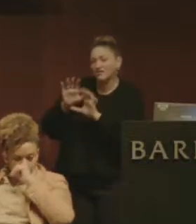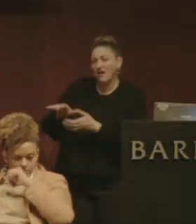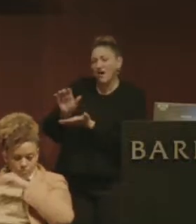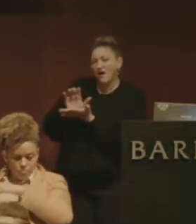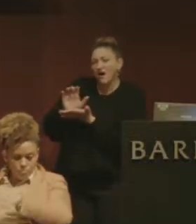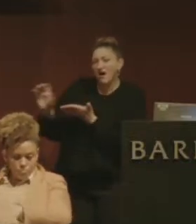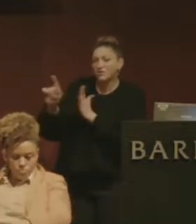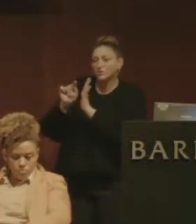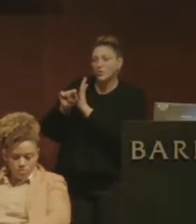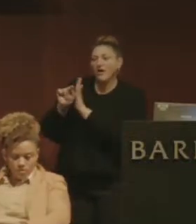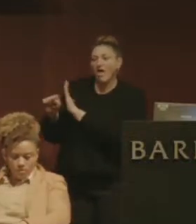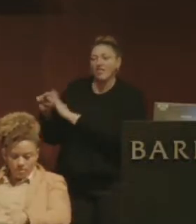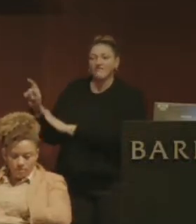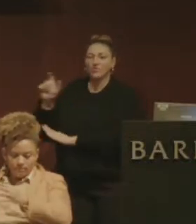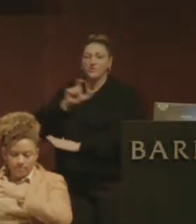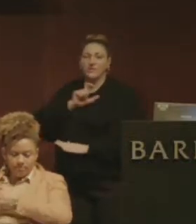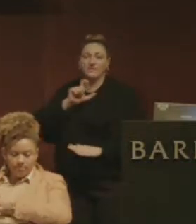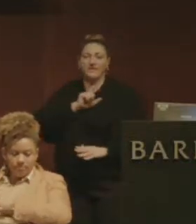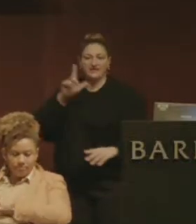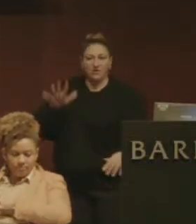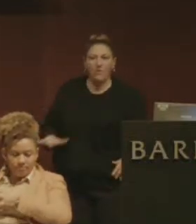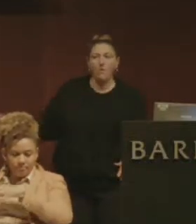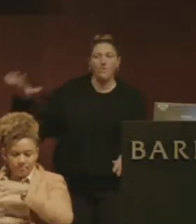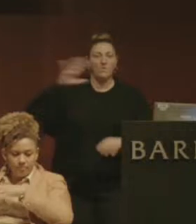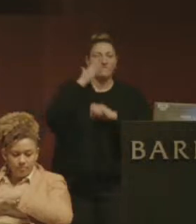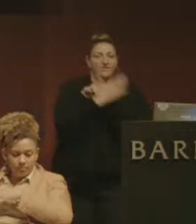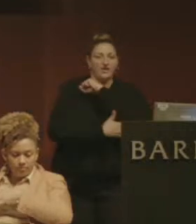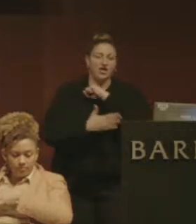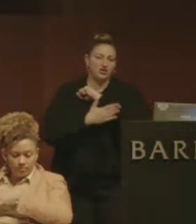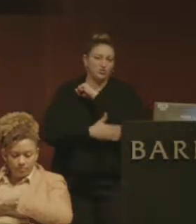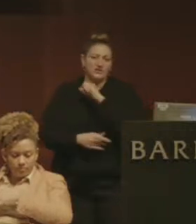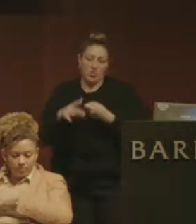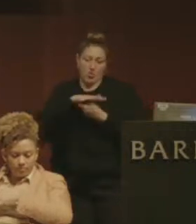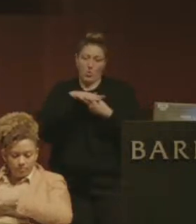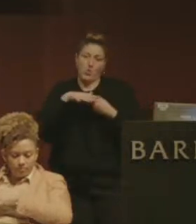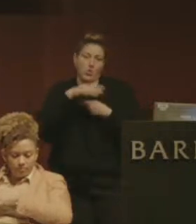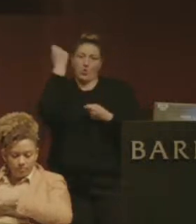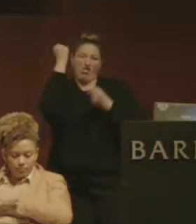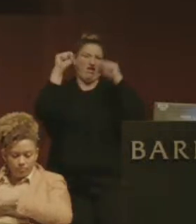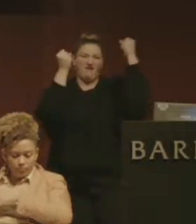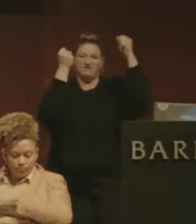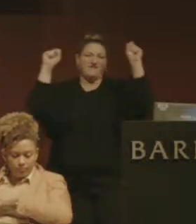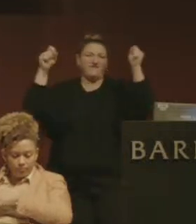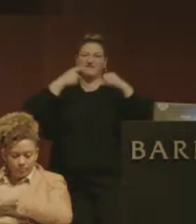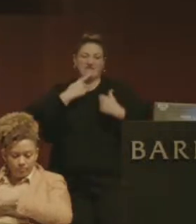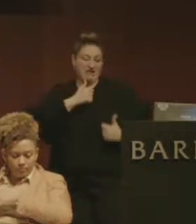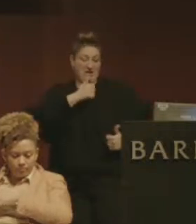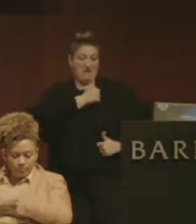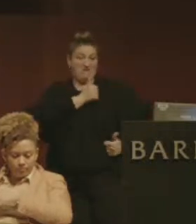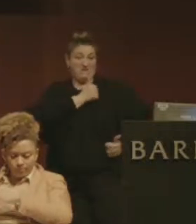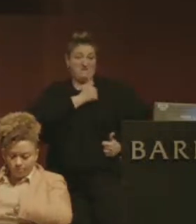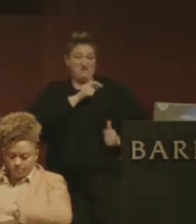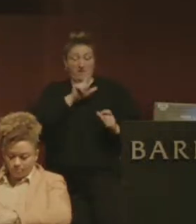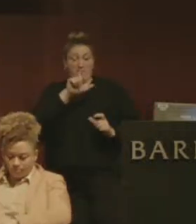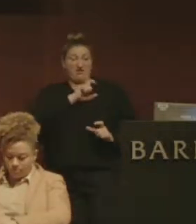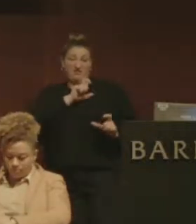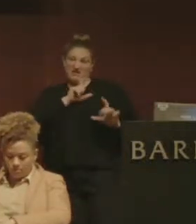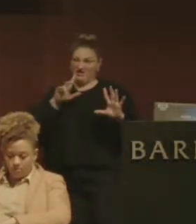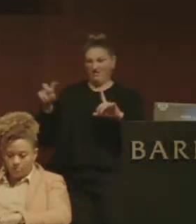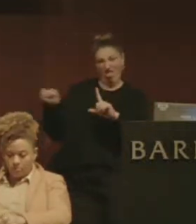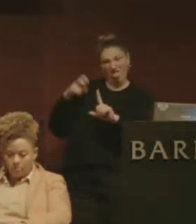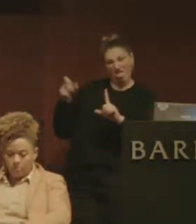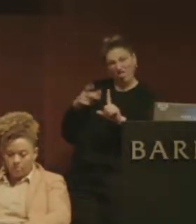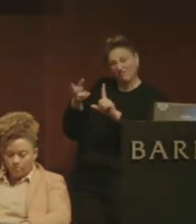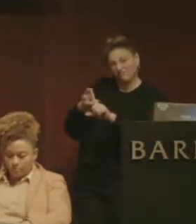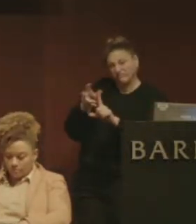people by the police throughout the country, unquote. Local activists have described the militarized police terror as part of the process